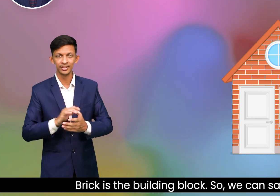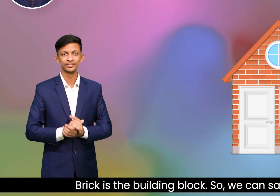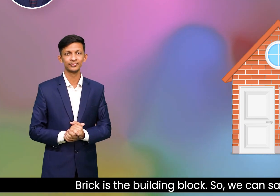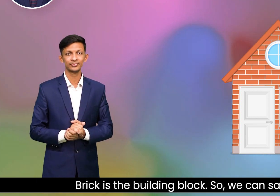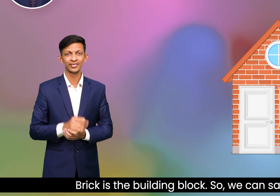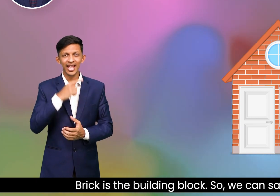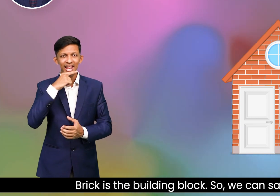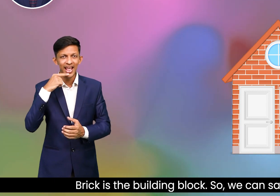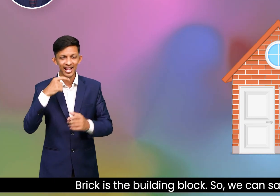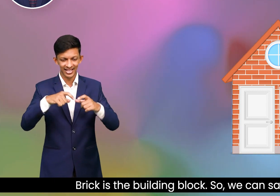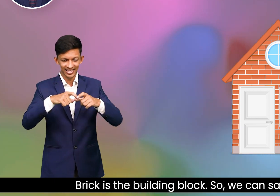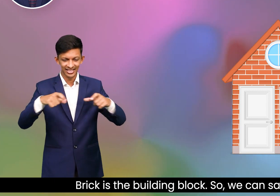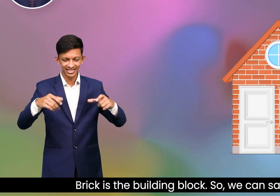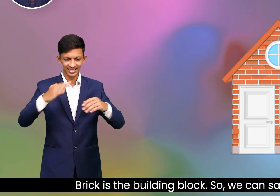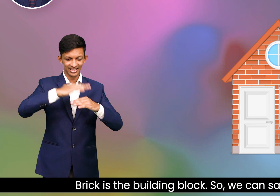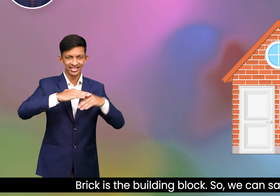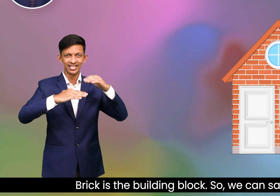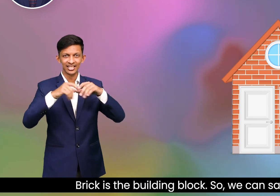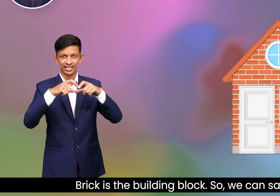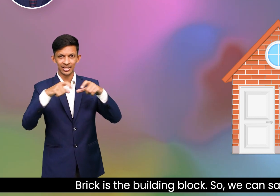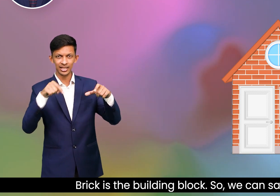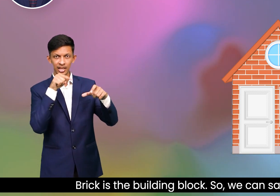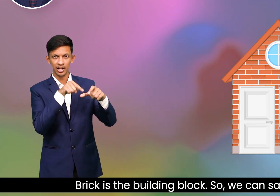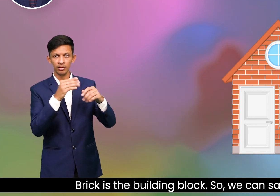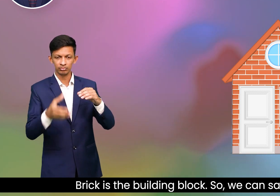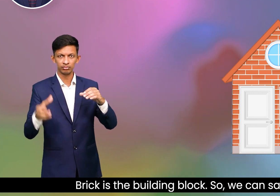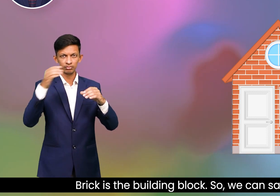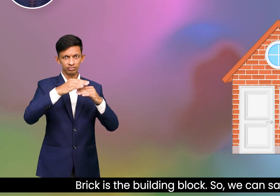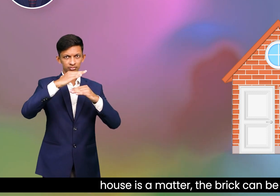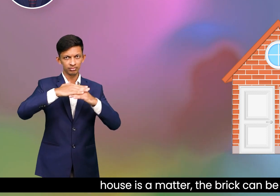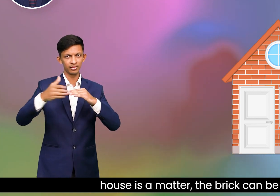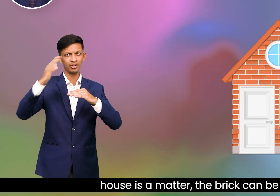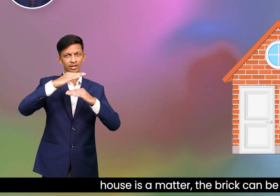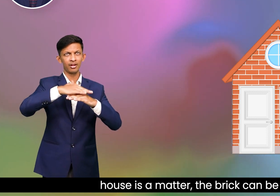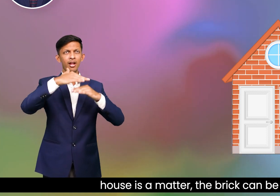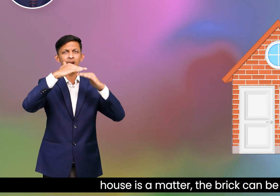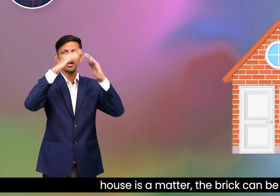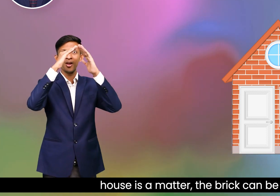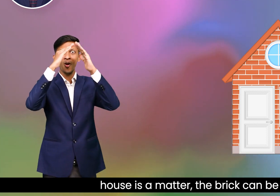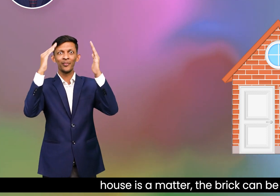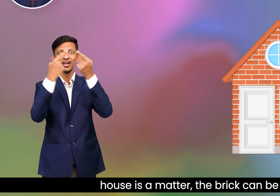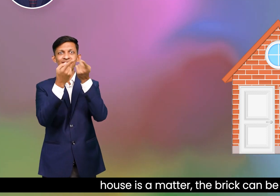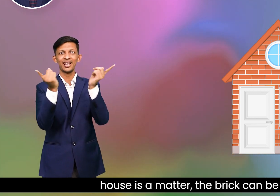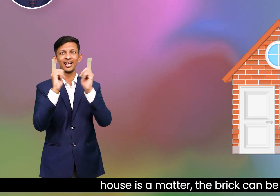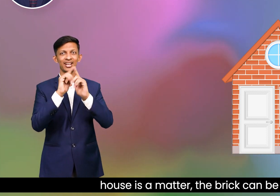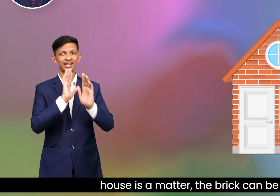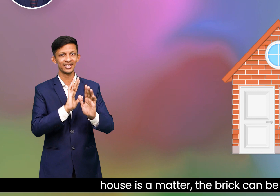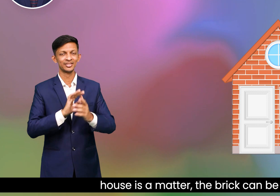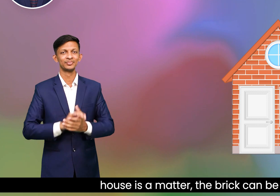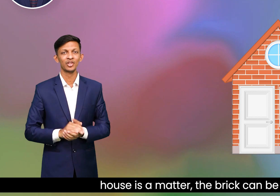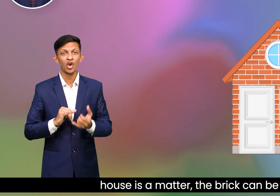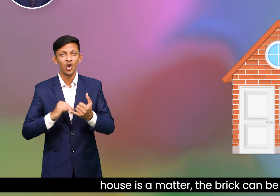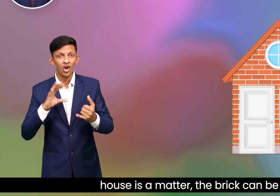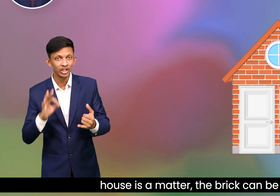Brick is the building block. So, we can say if the whole house is a matter, the brick can be